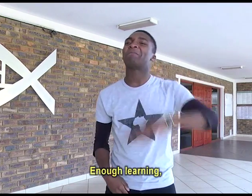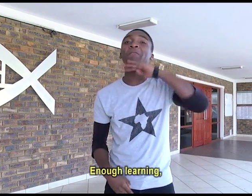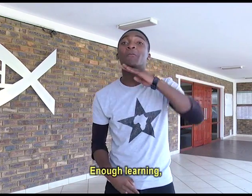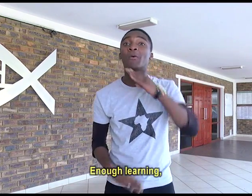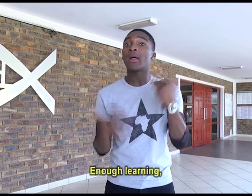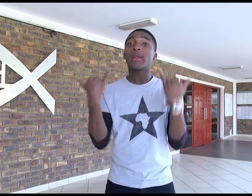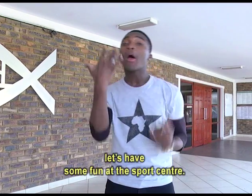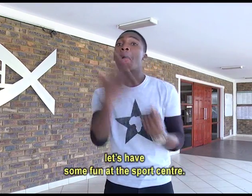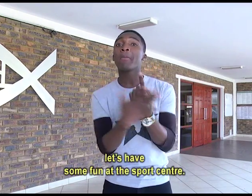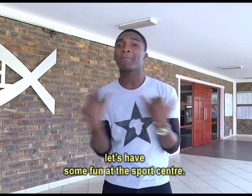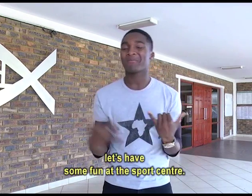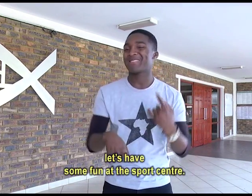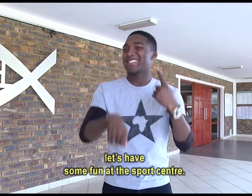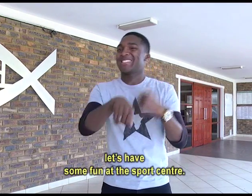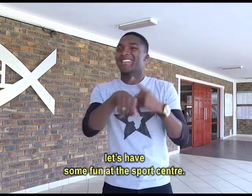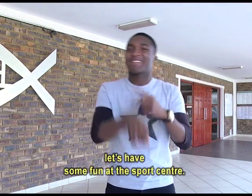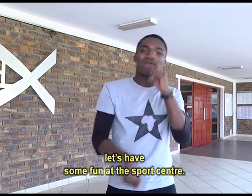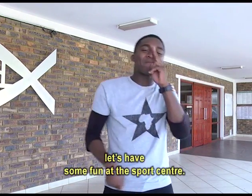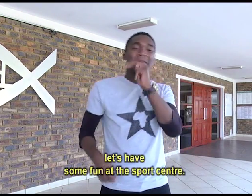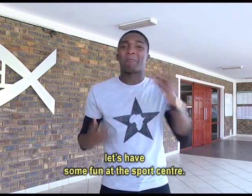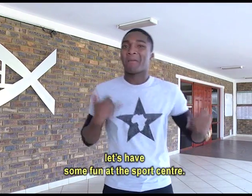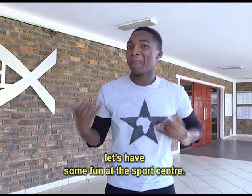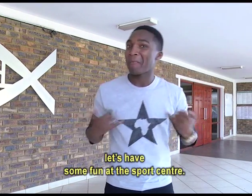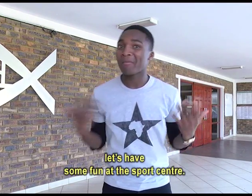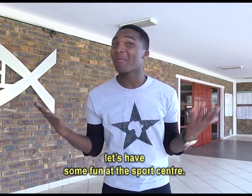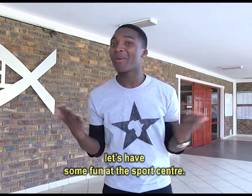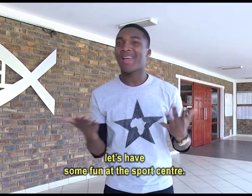Enough learning. Let's have some fun at the sports center.